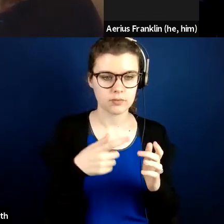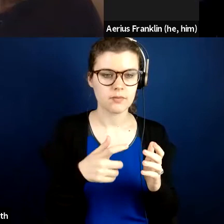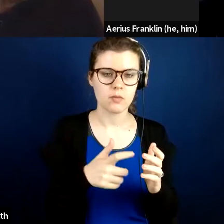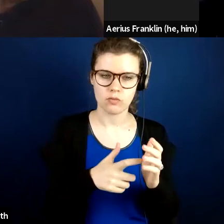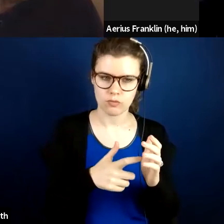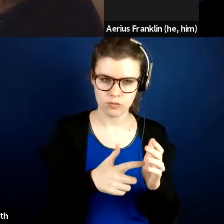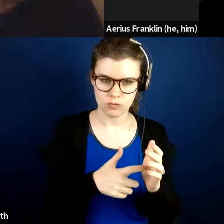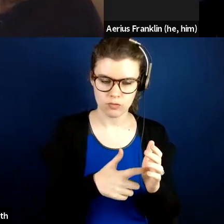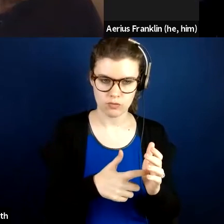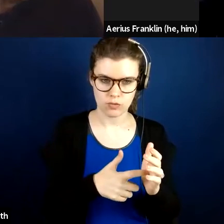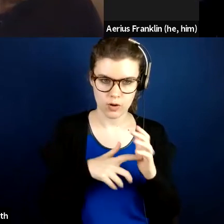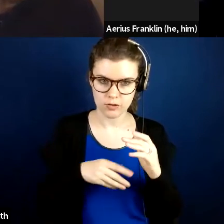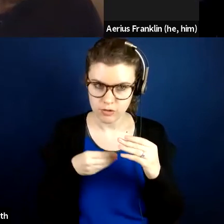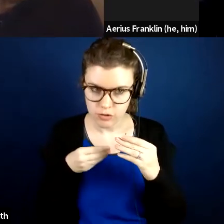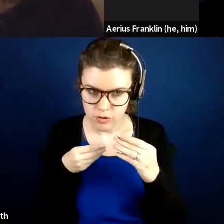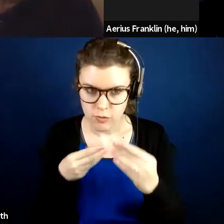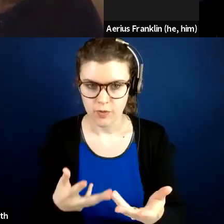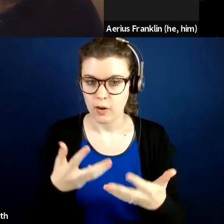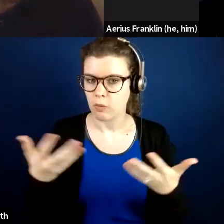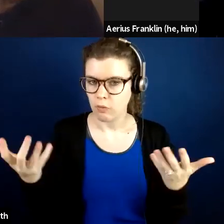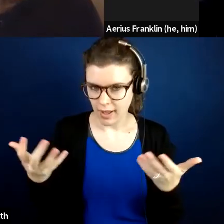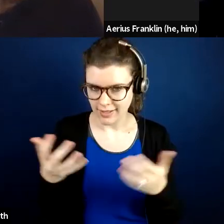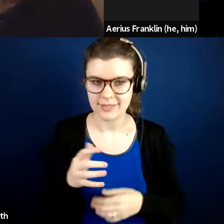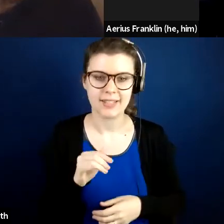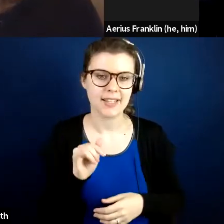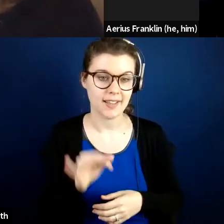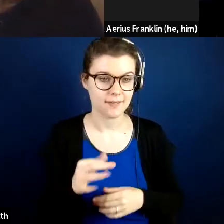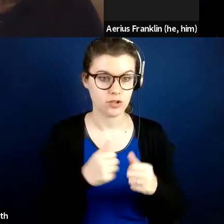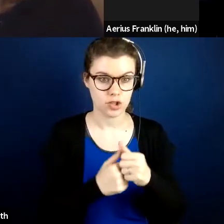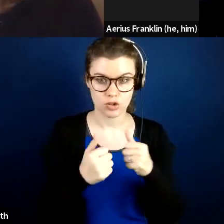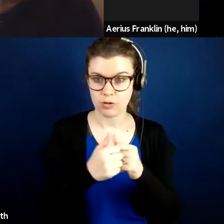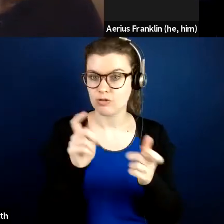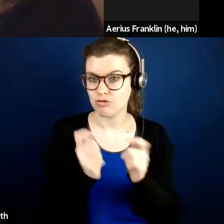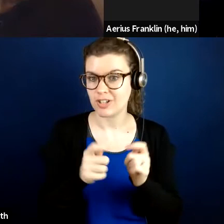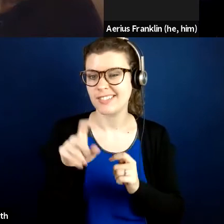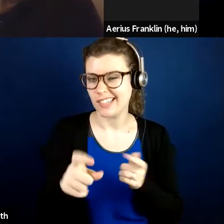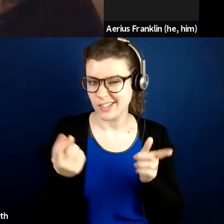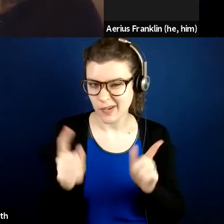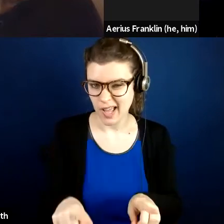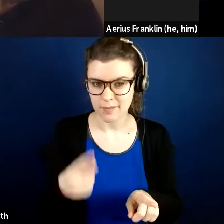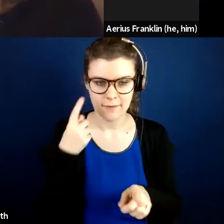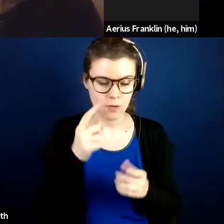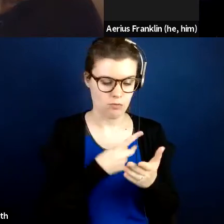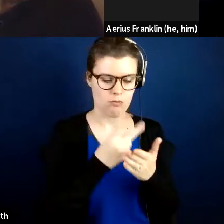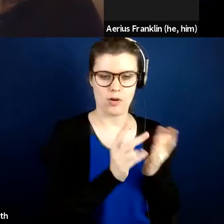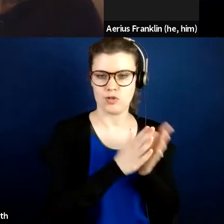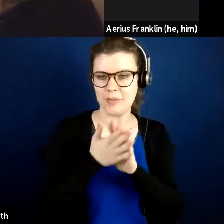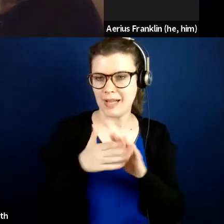provide this if structural changes were necessary for achieving program